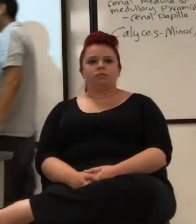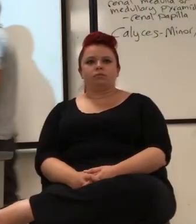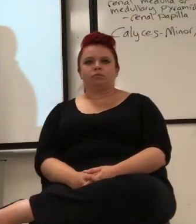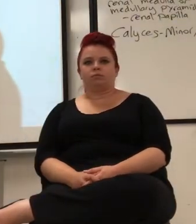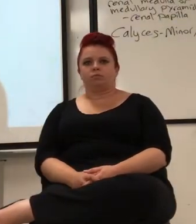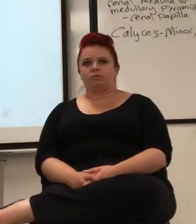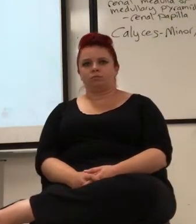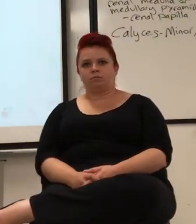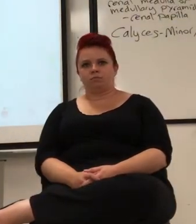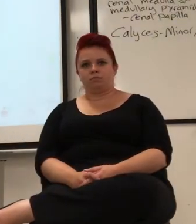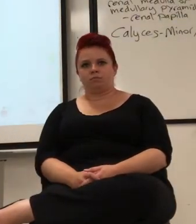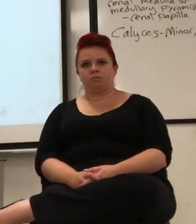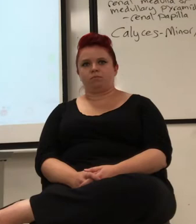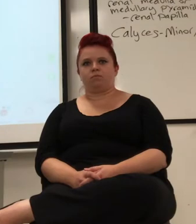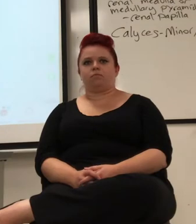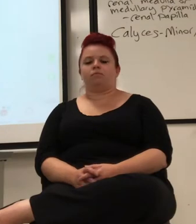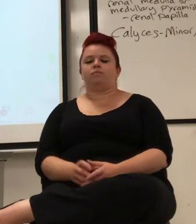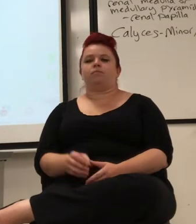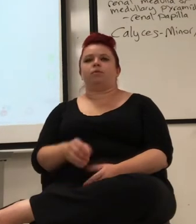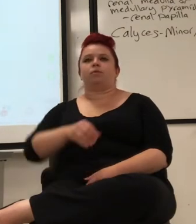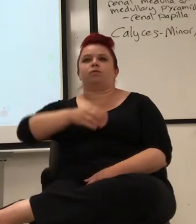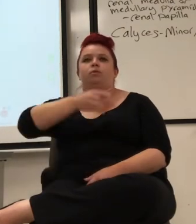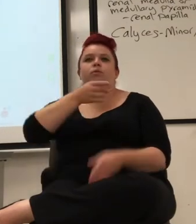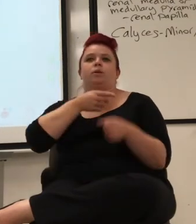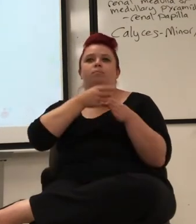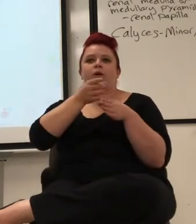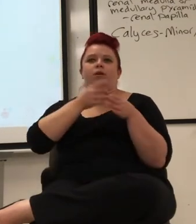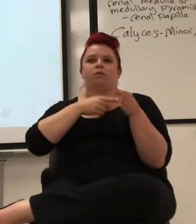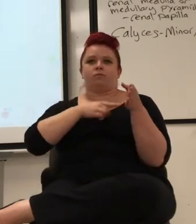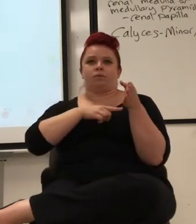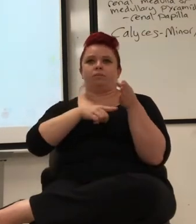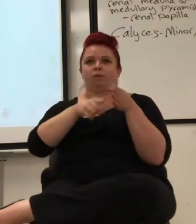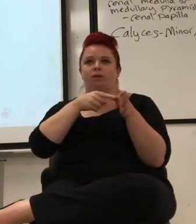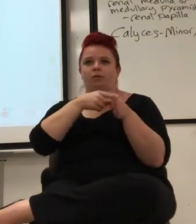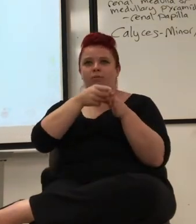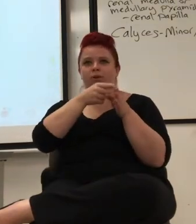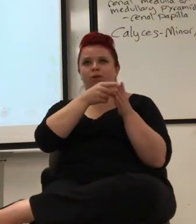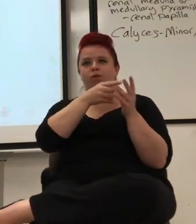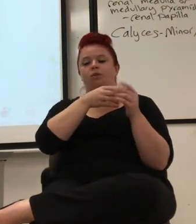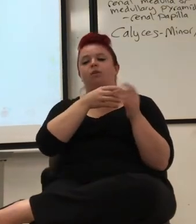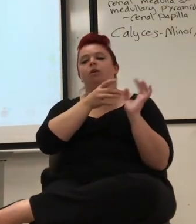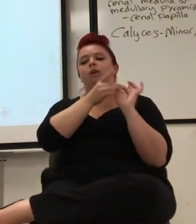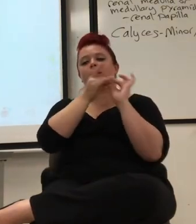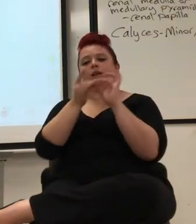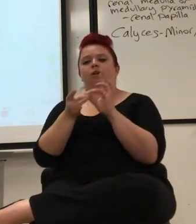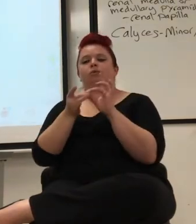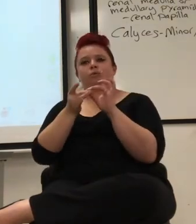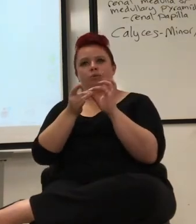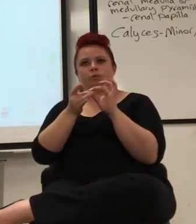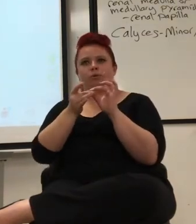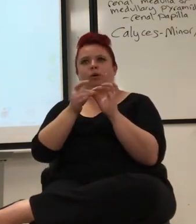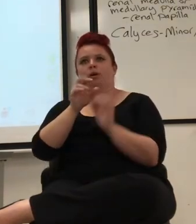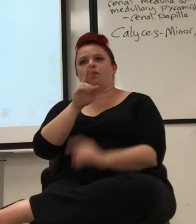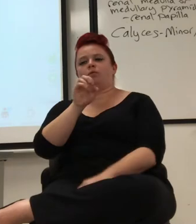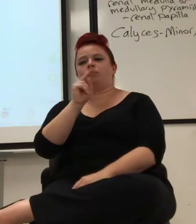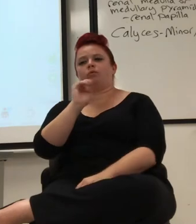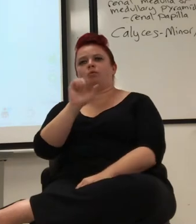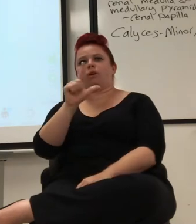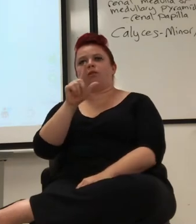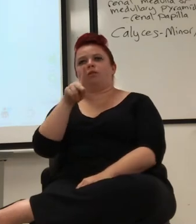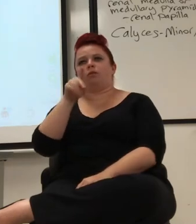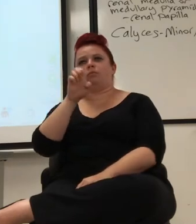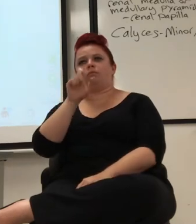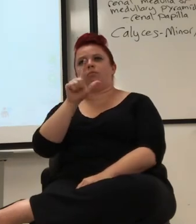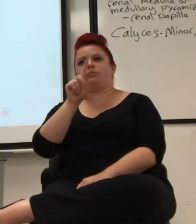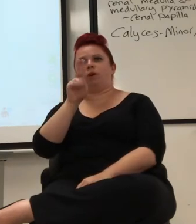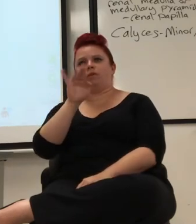So minor calyx to major calyx to renal pelvis. Highlighted in green now. It's just basically the